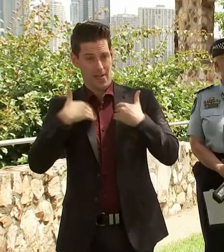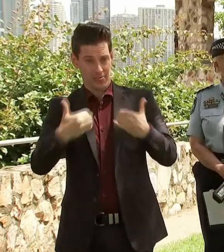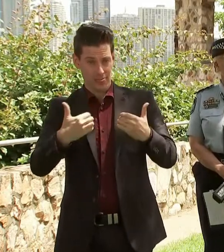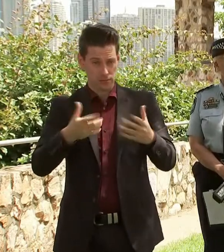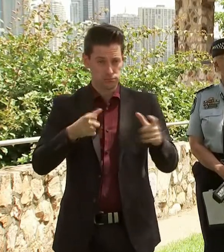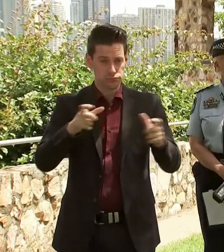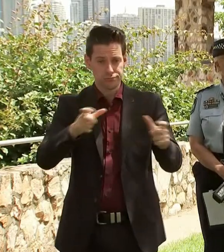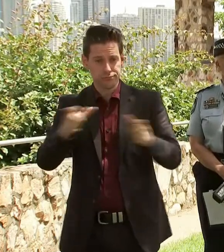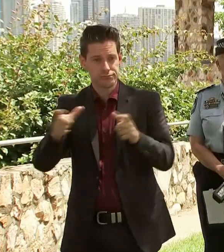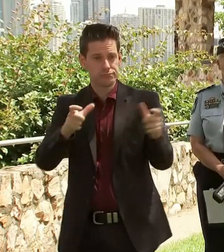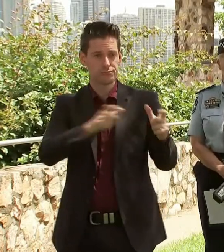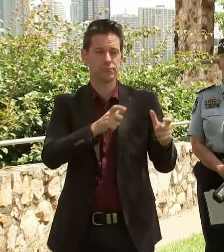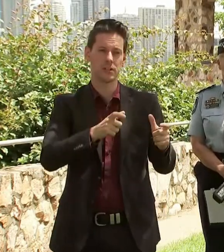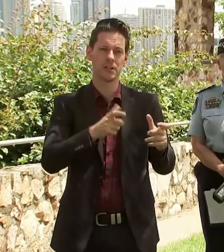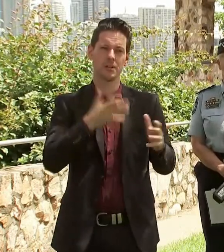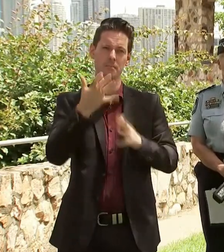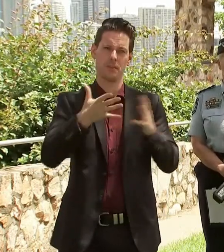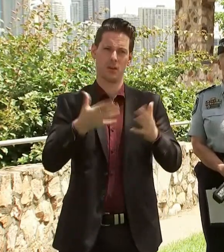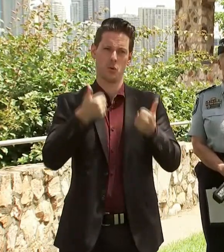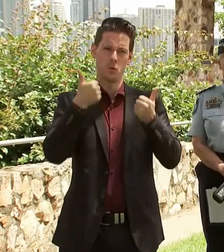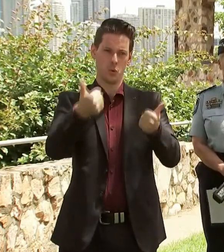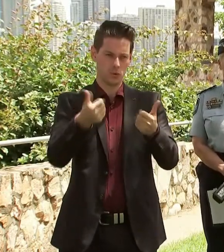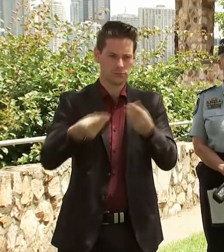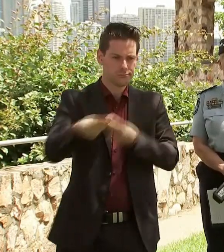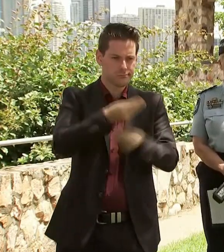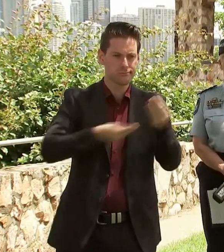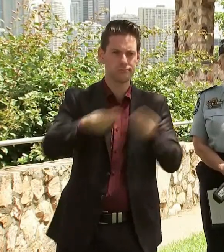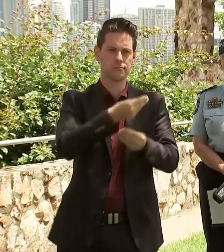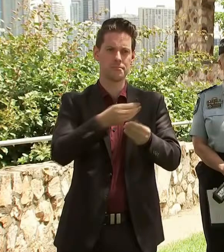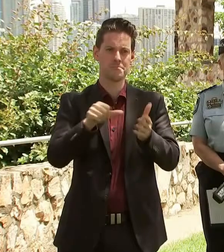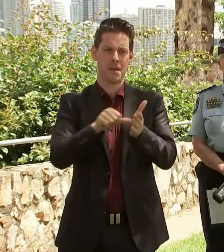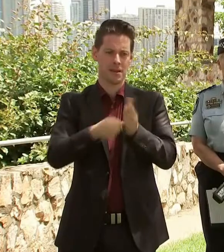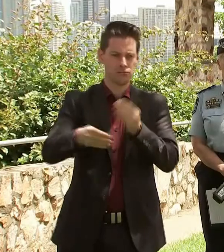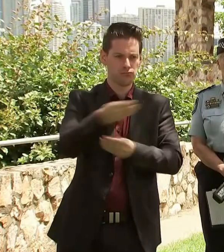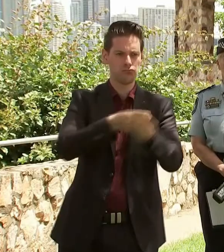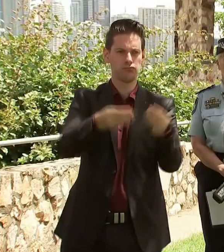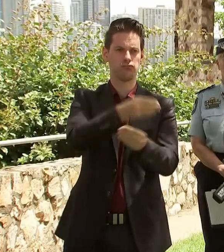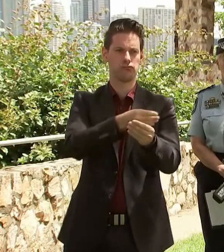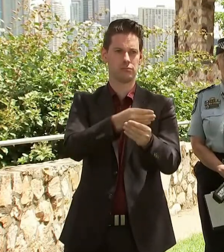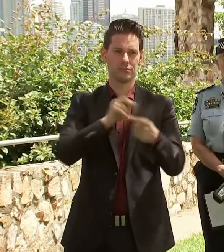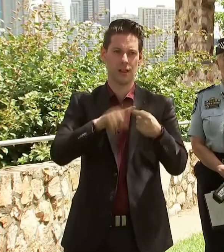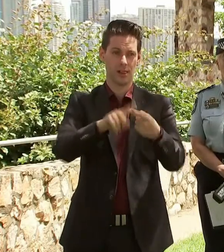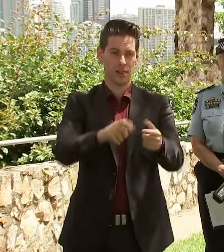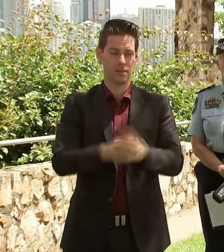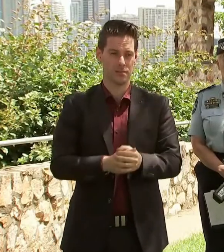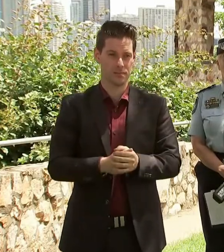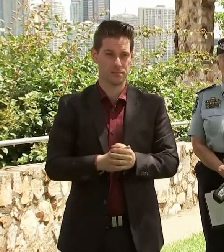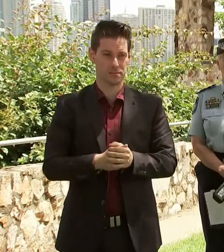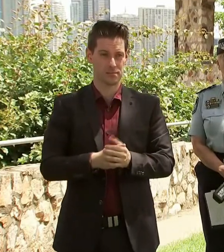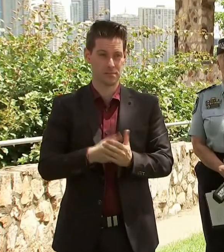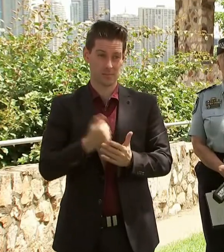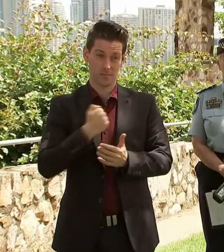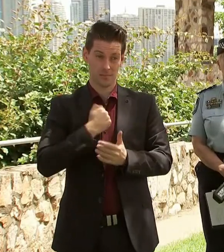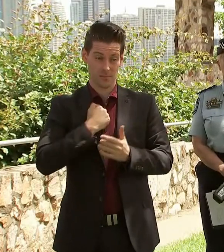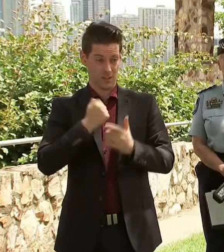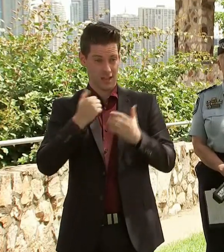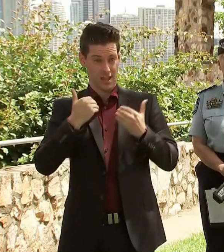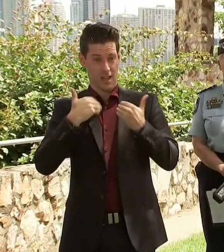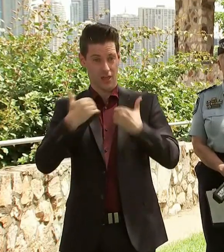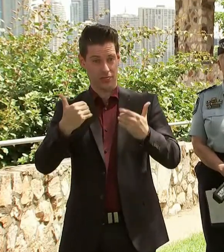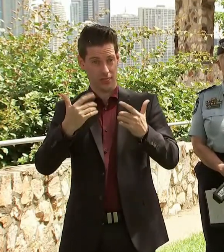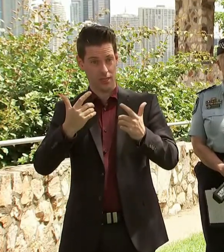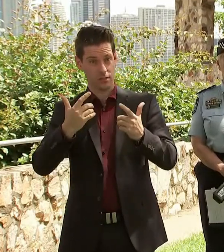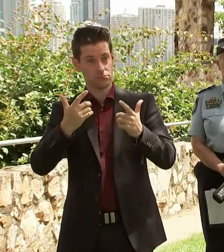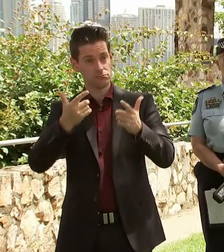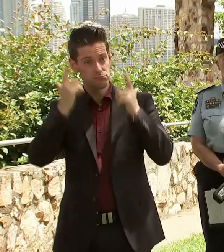of course, one of the strongest economic recoveries in Australia. In fact, our health response has enabled a